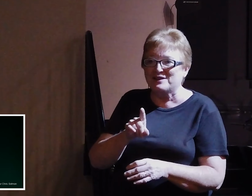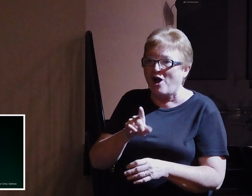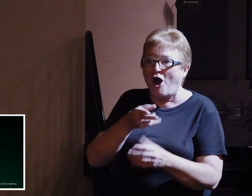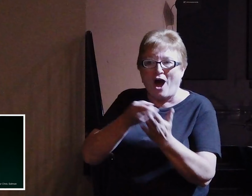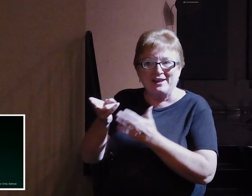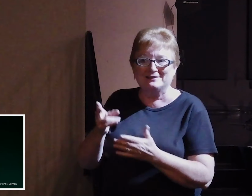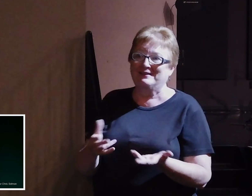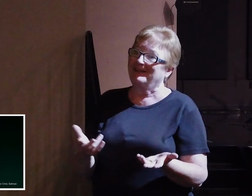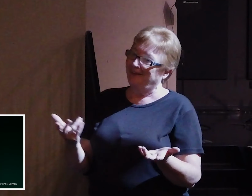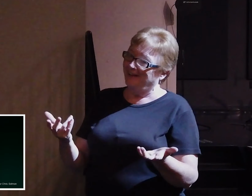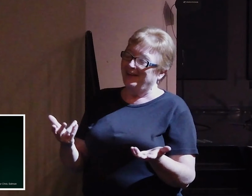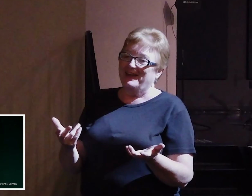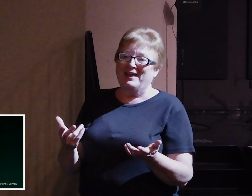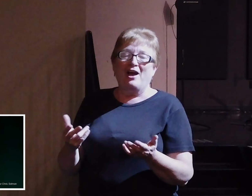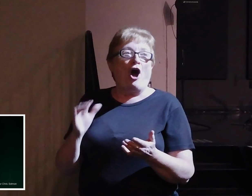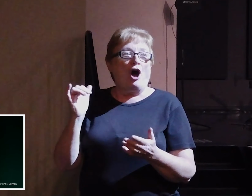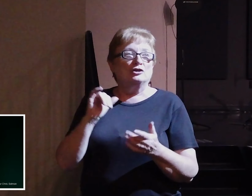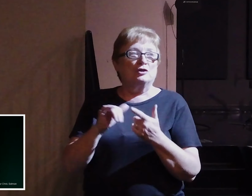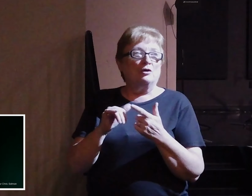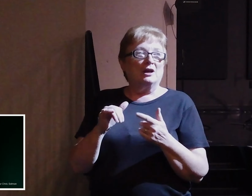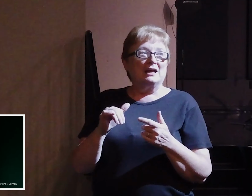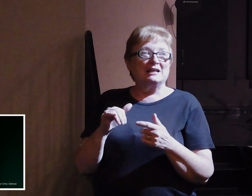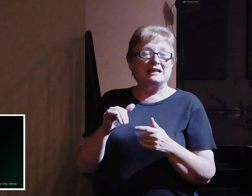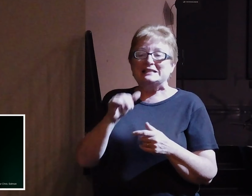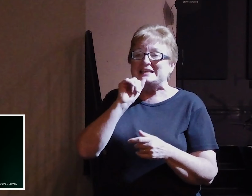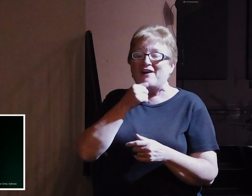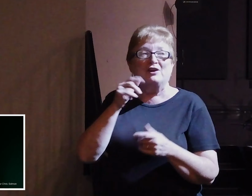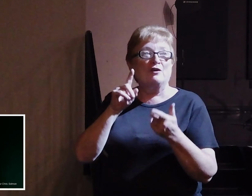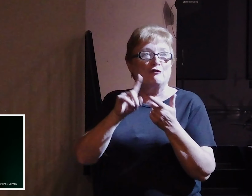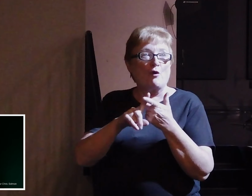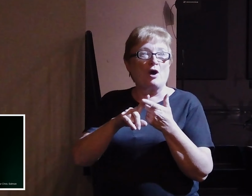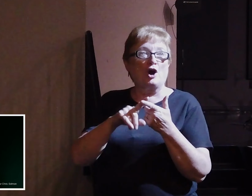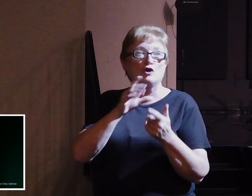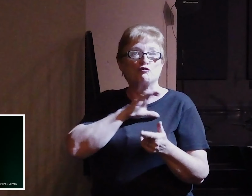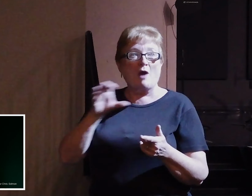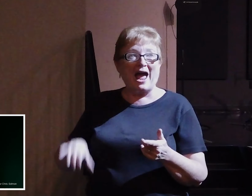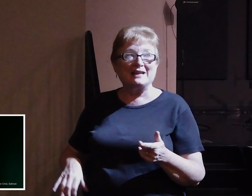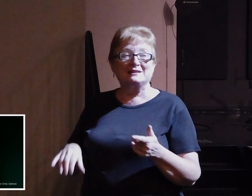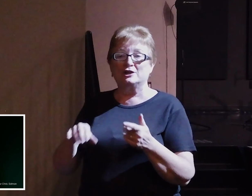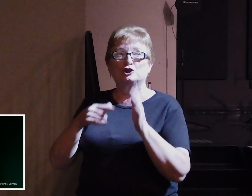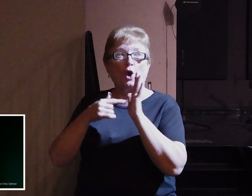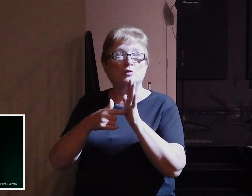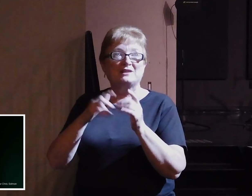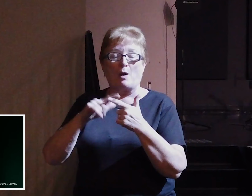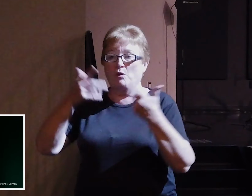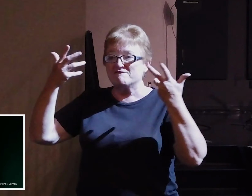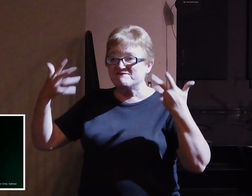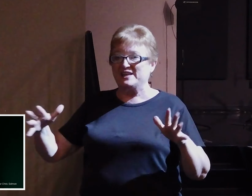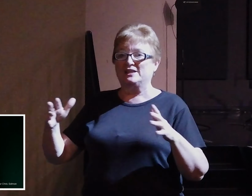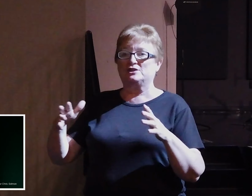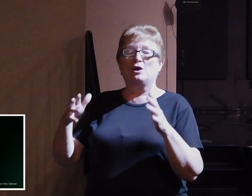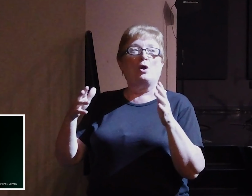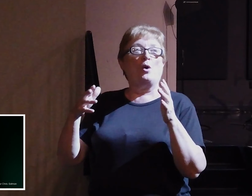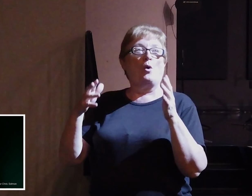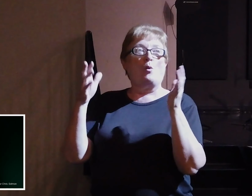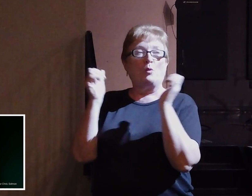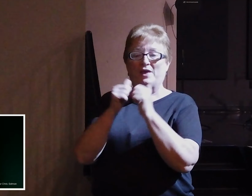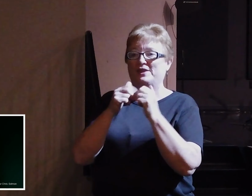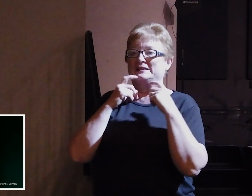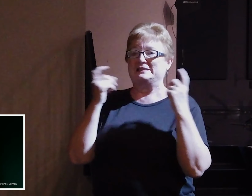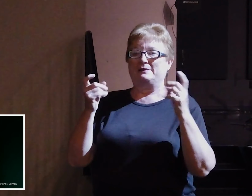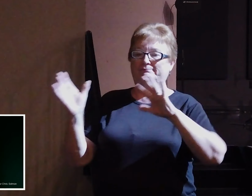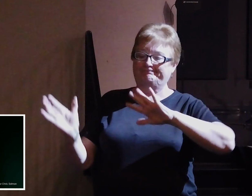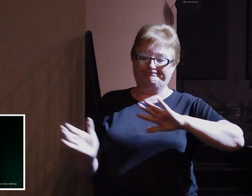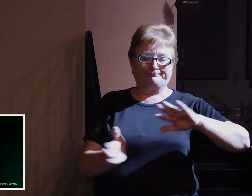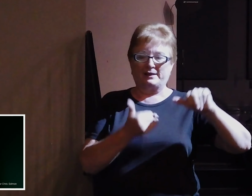suffering shows us, shows, sorry, suffering for Christ shows that we're done with sin. It's just like, nope, I'm done with it.